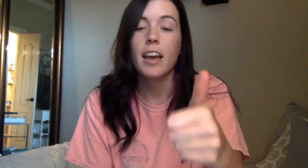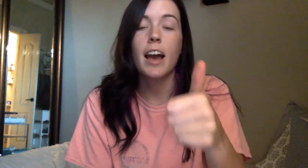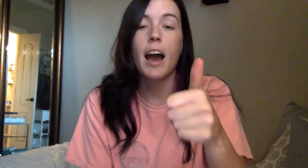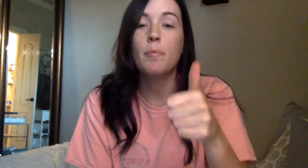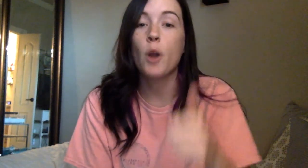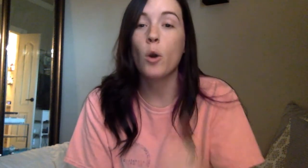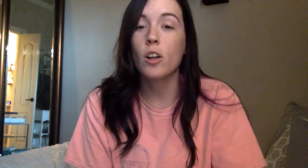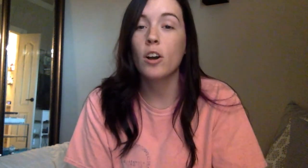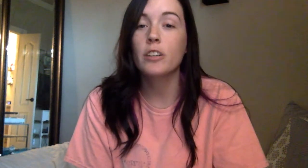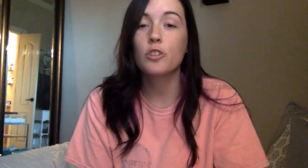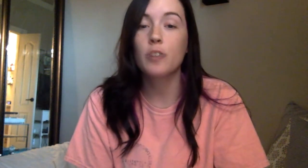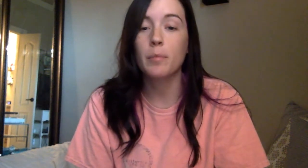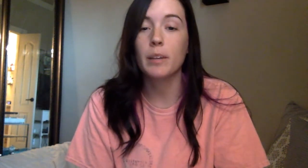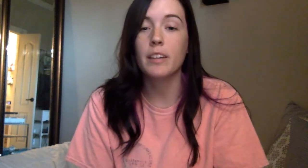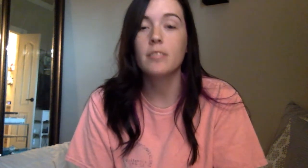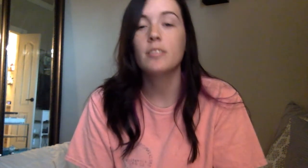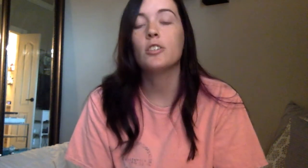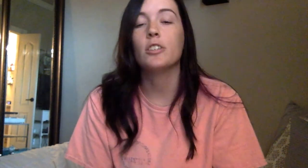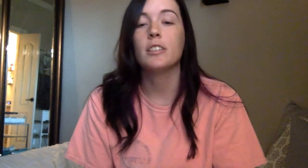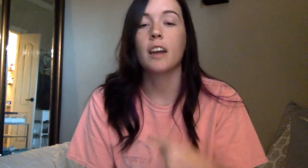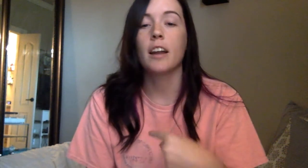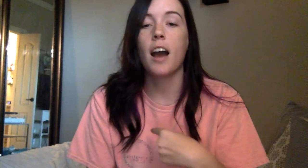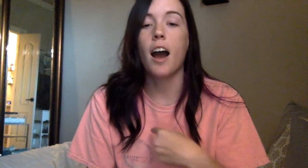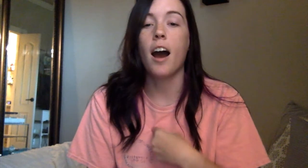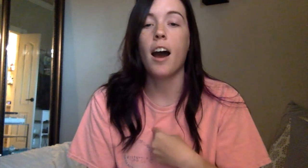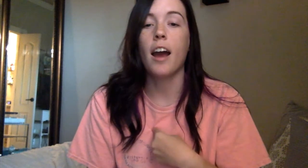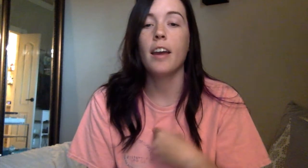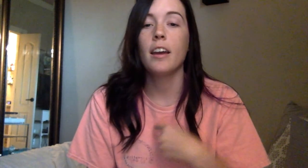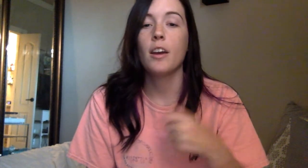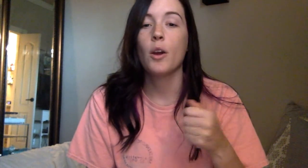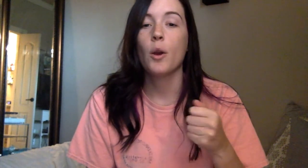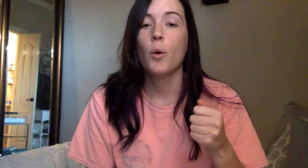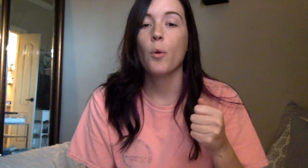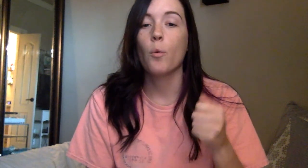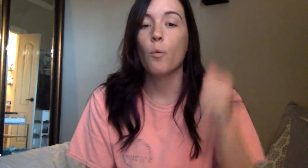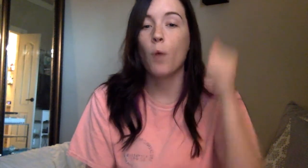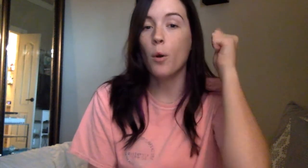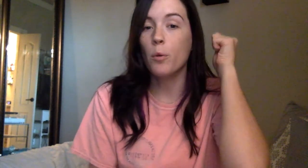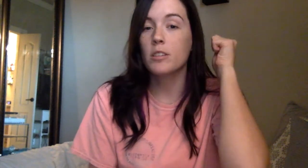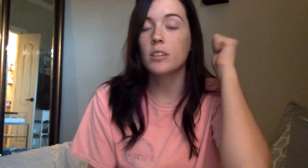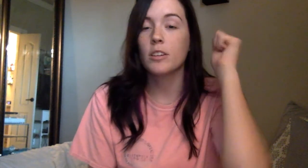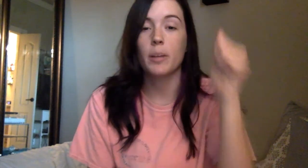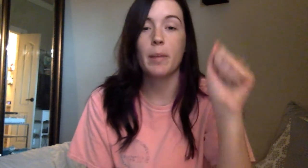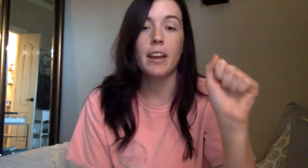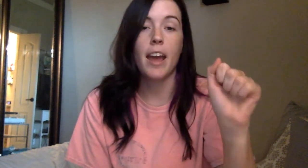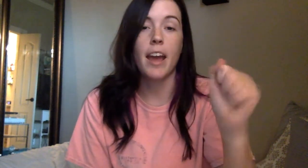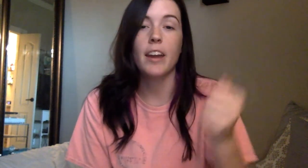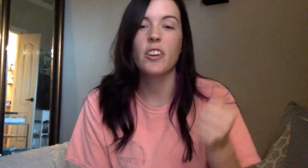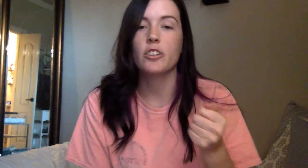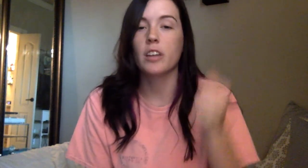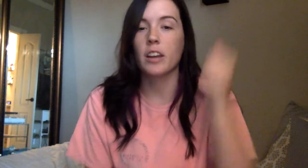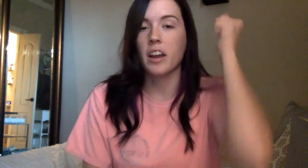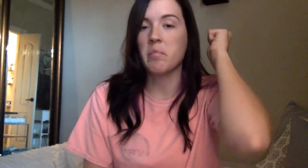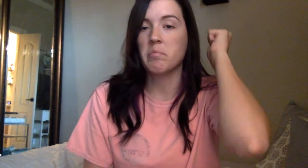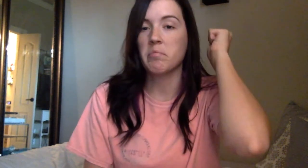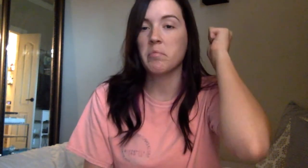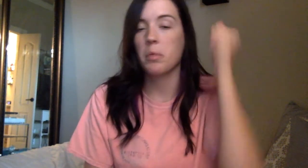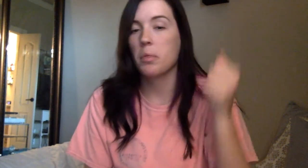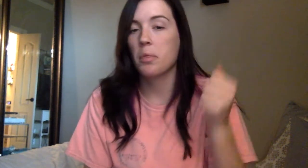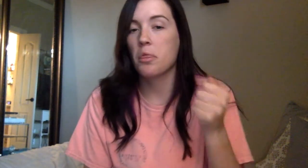I'm no longer trembling. So you're going to sign, I won't. You're going to make an A, and you're just going to kind of